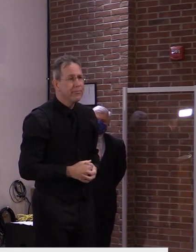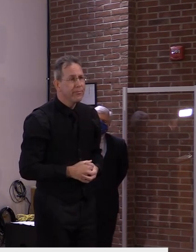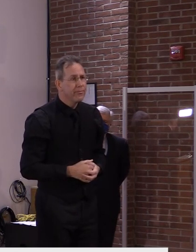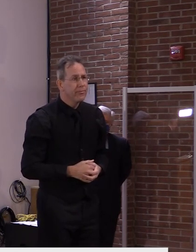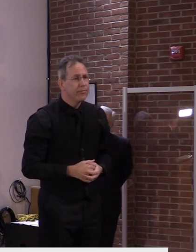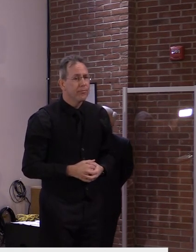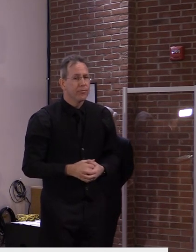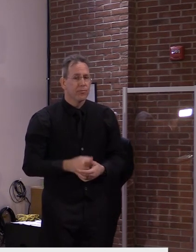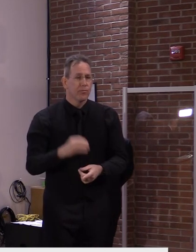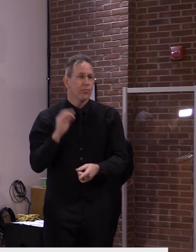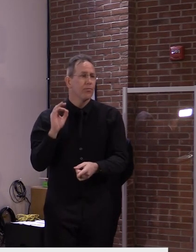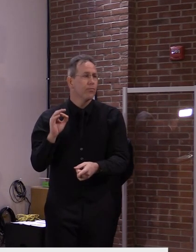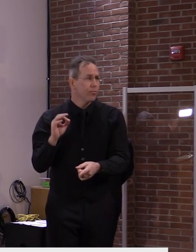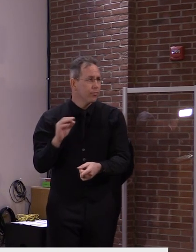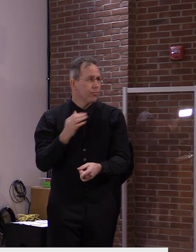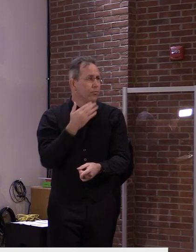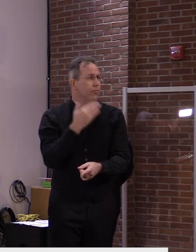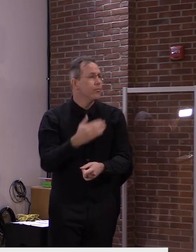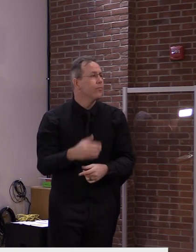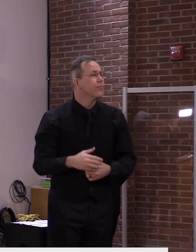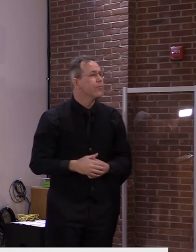Mike Donahue, the Islander.